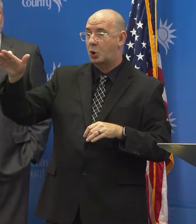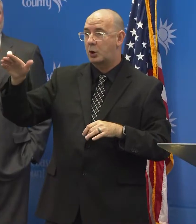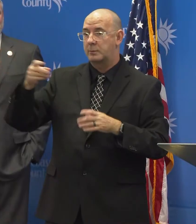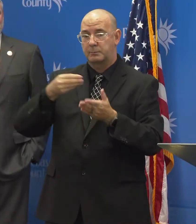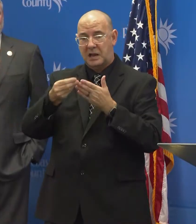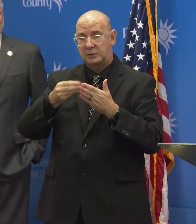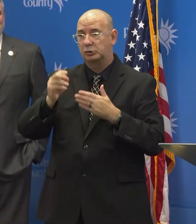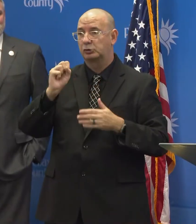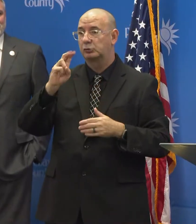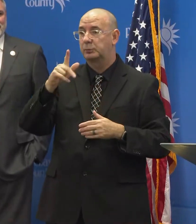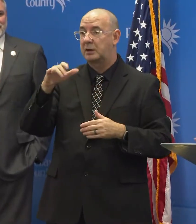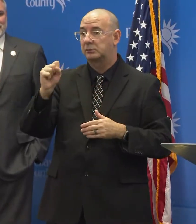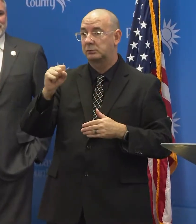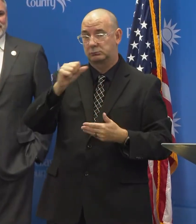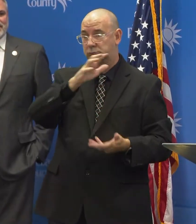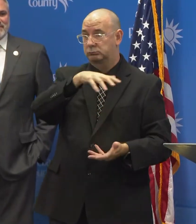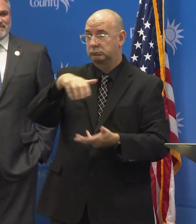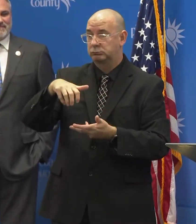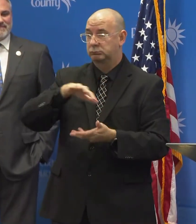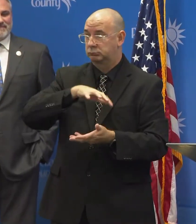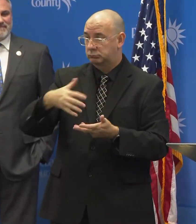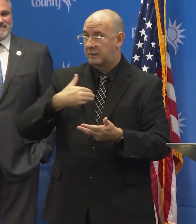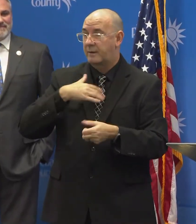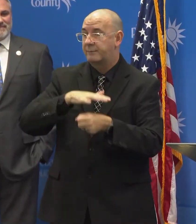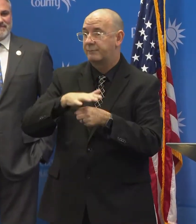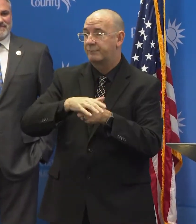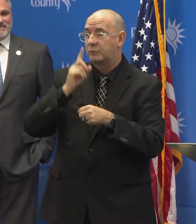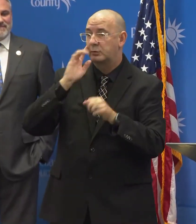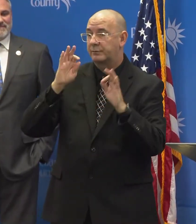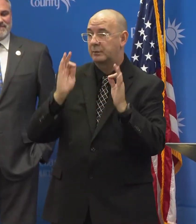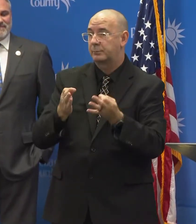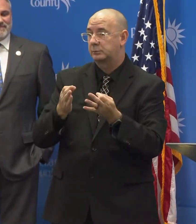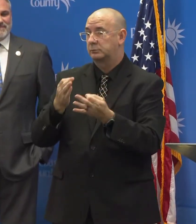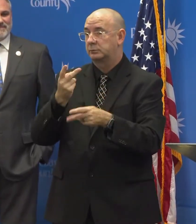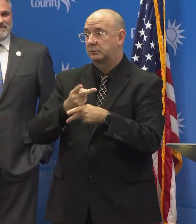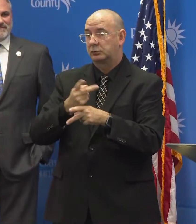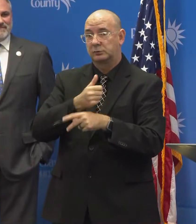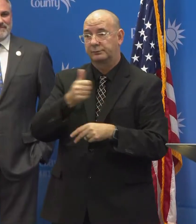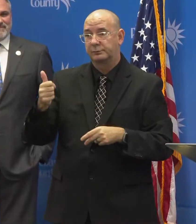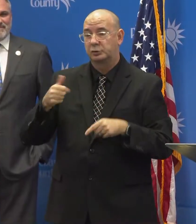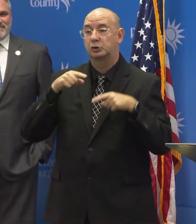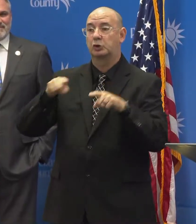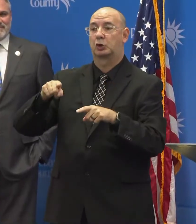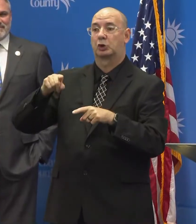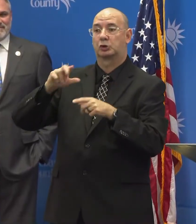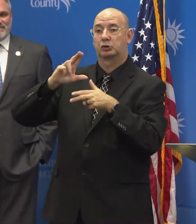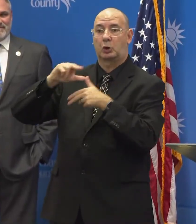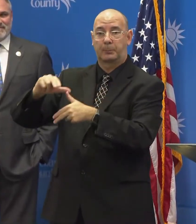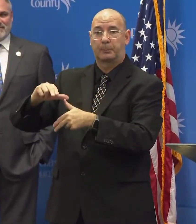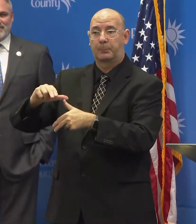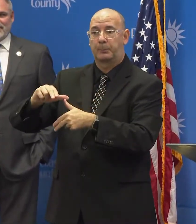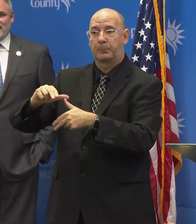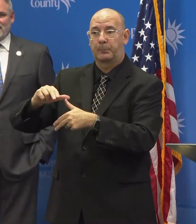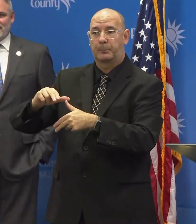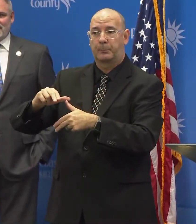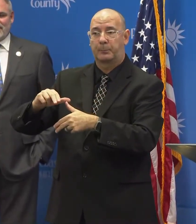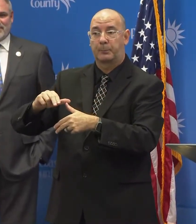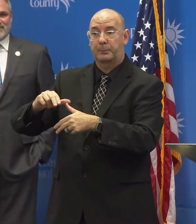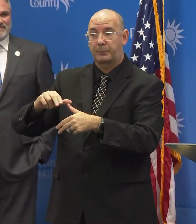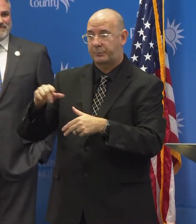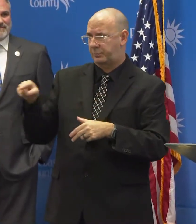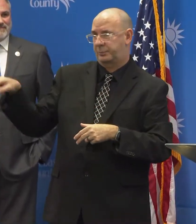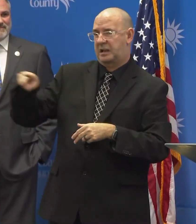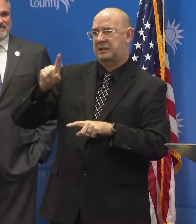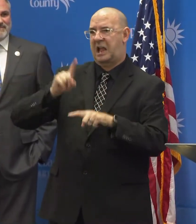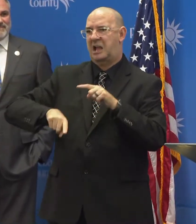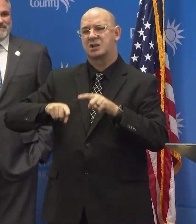such as this, and that everyone, regardless of economic status, has access and can afford those supplies. So price